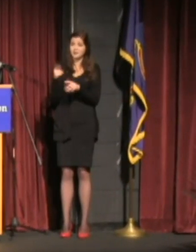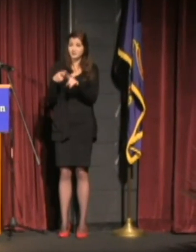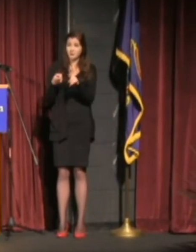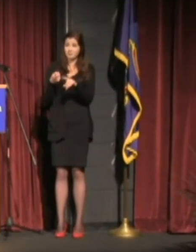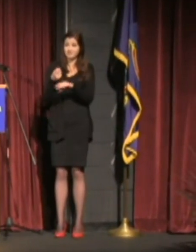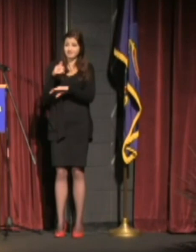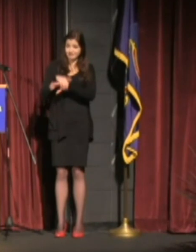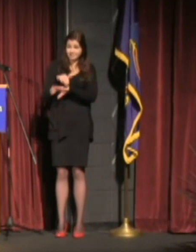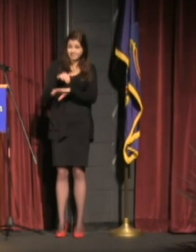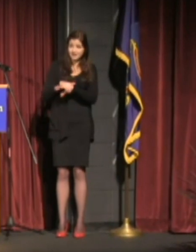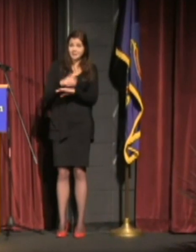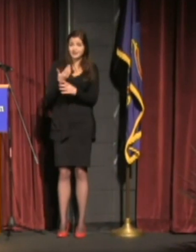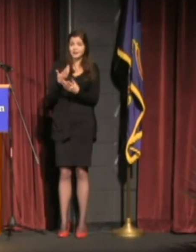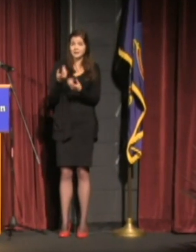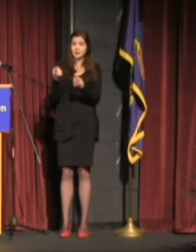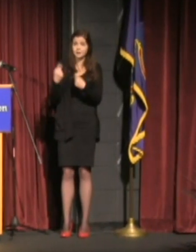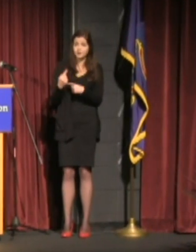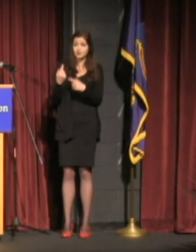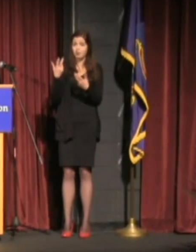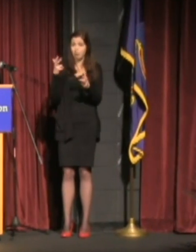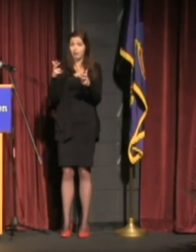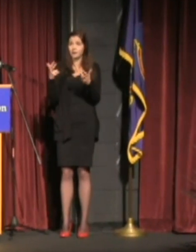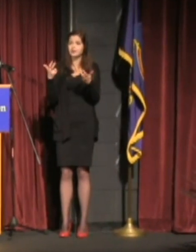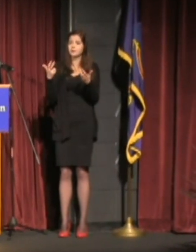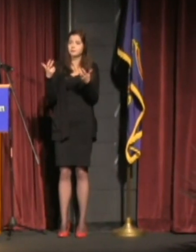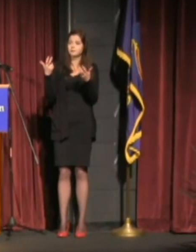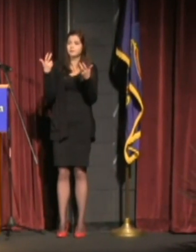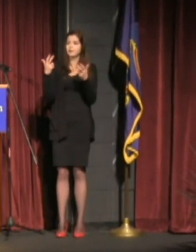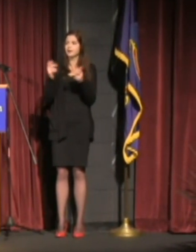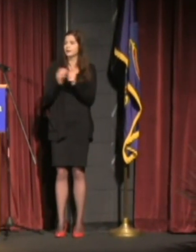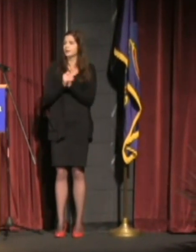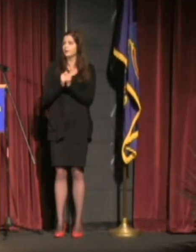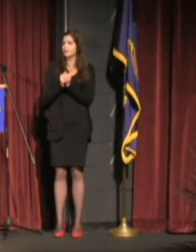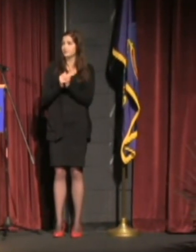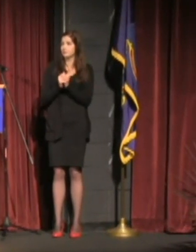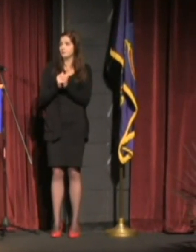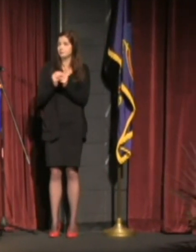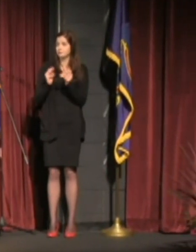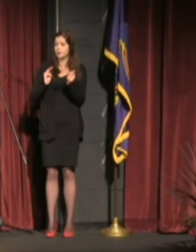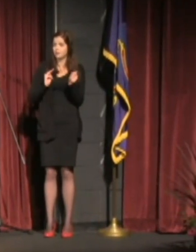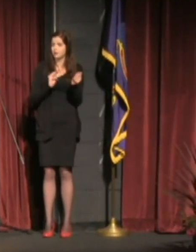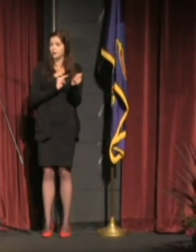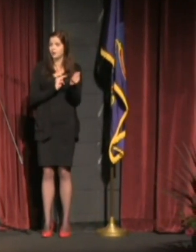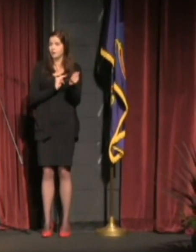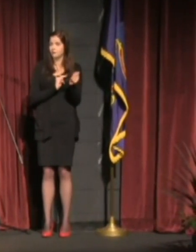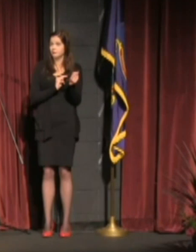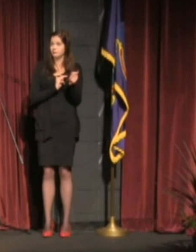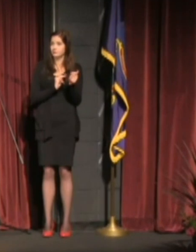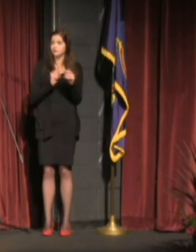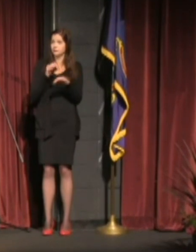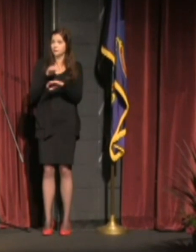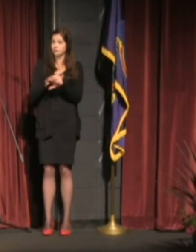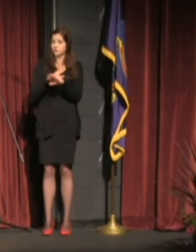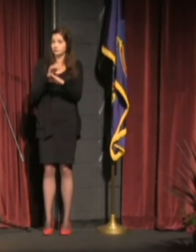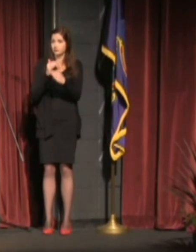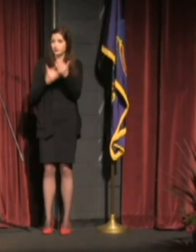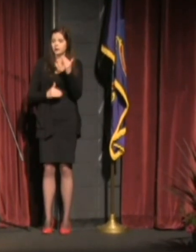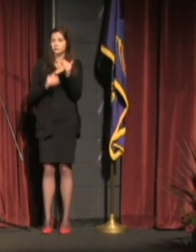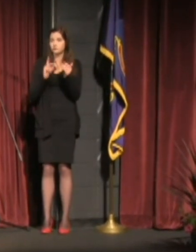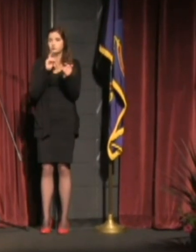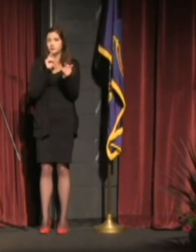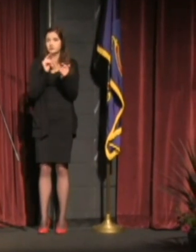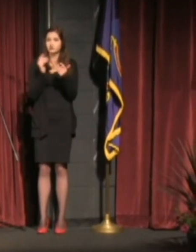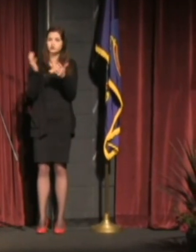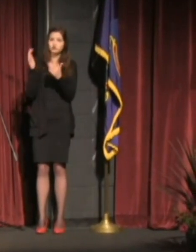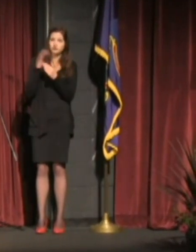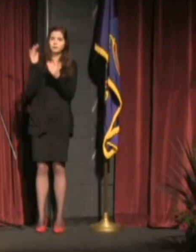to Lake Region State College to play basketball for the Royals. He was a member of Great Britain's under-20 European Championship team, which